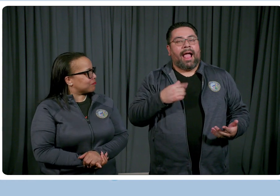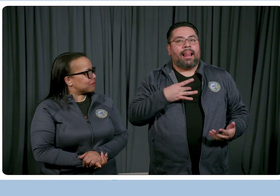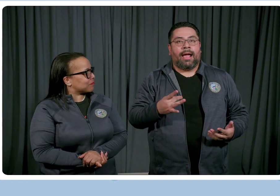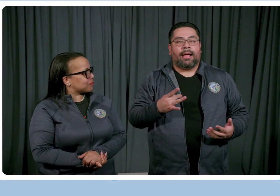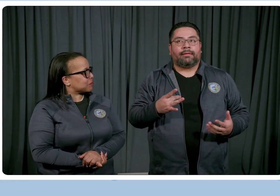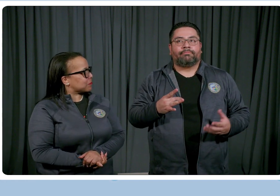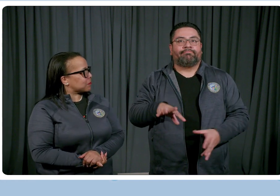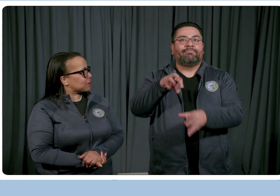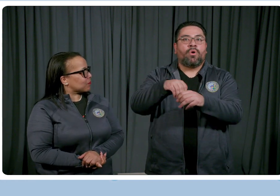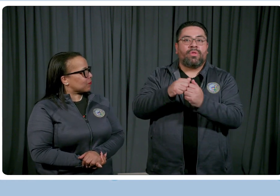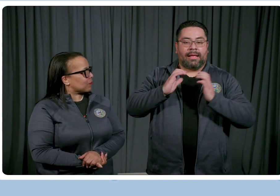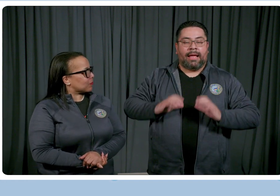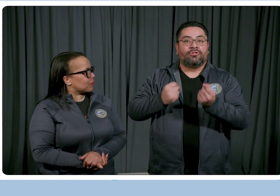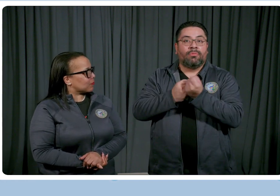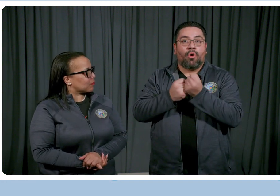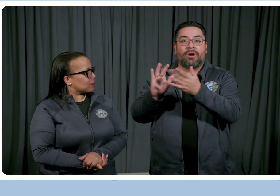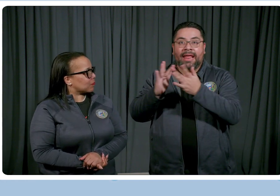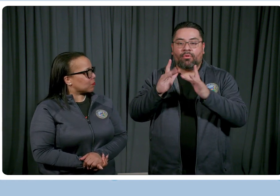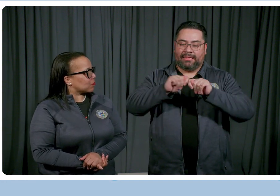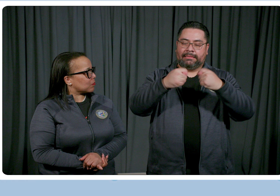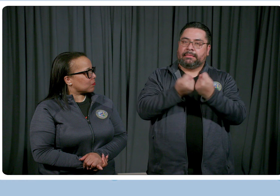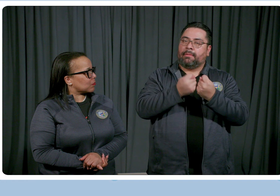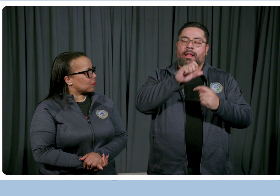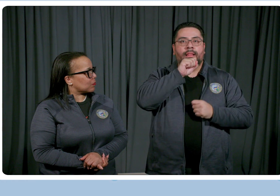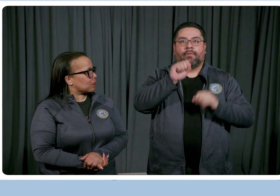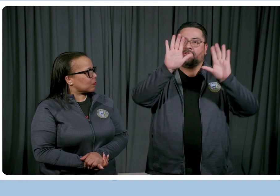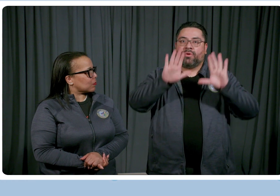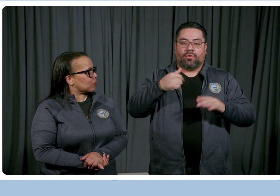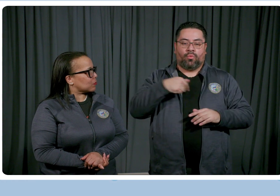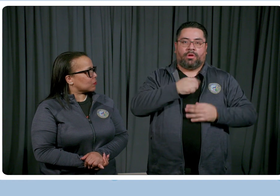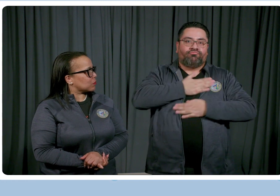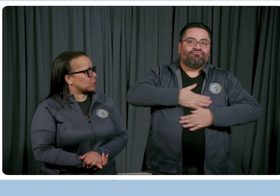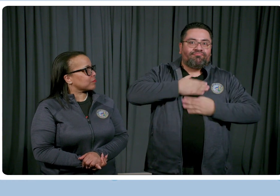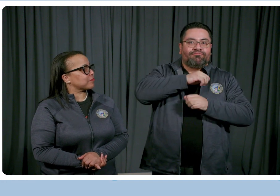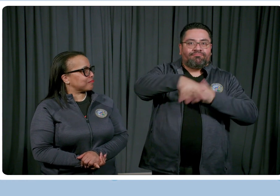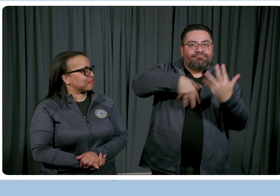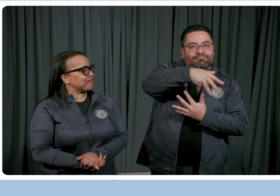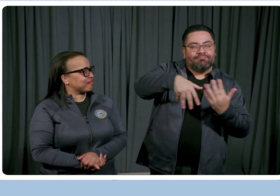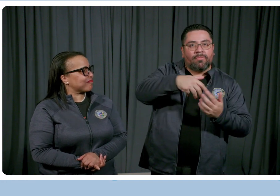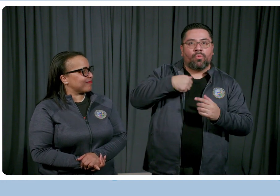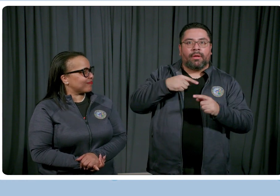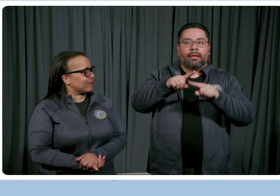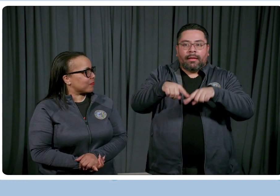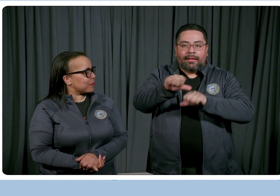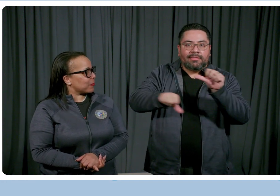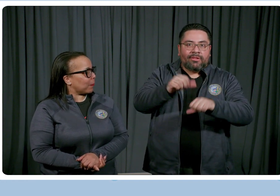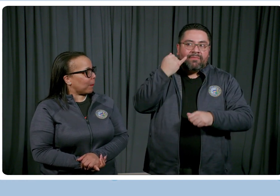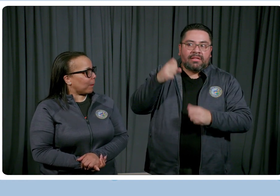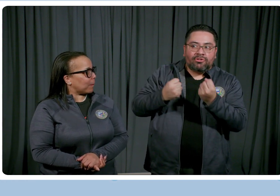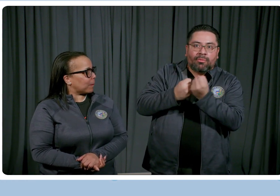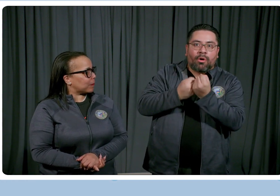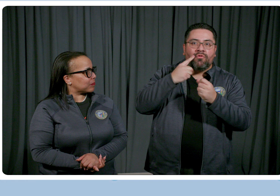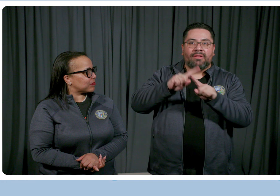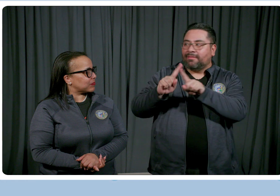being part of client support network. I love the team. The team is great and we really enjoy each other's company and we lean on each other when